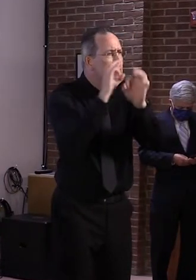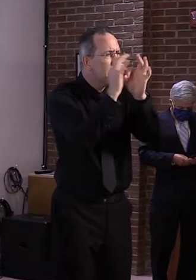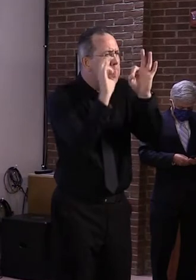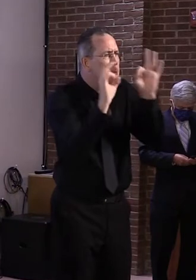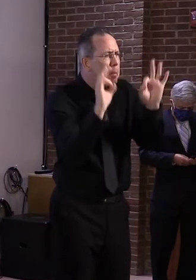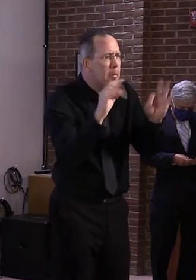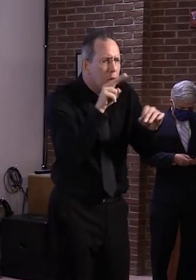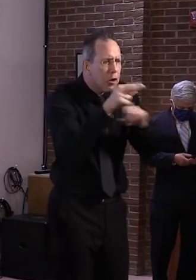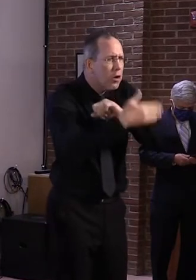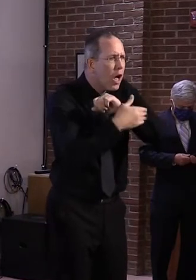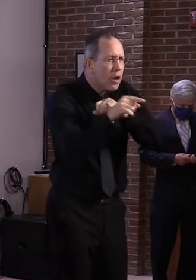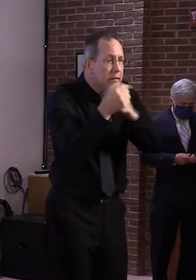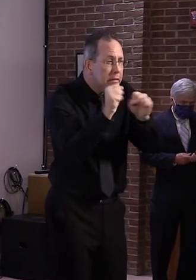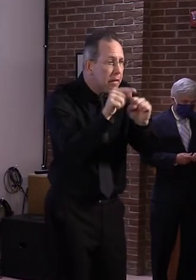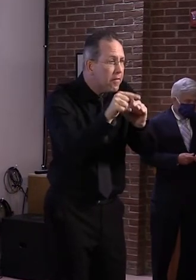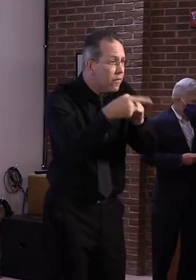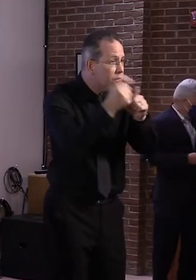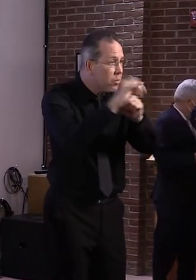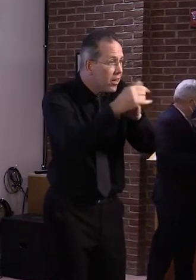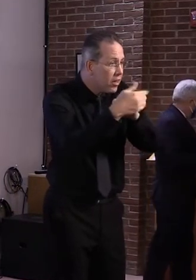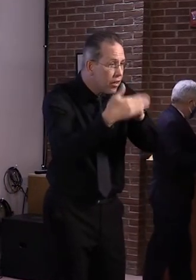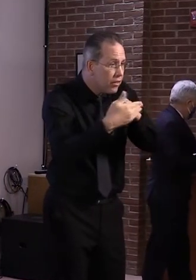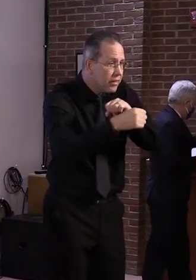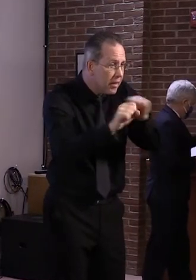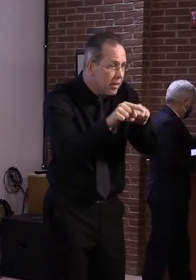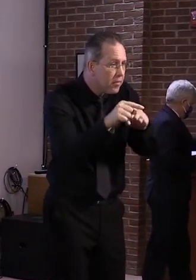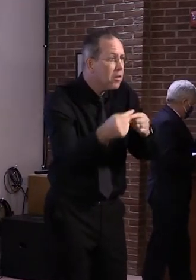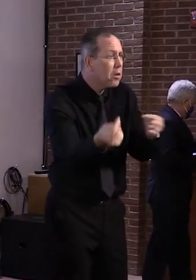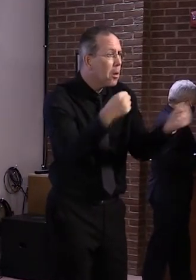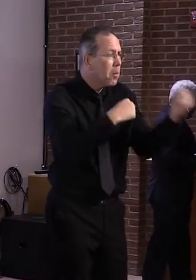map. It will be updated weekly on